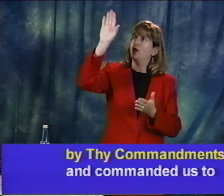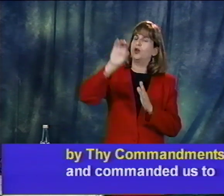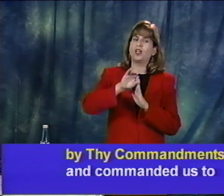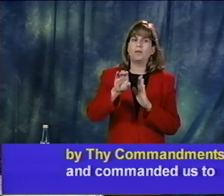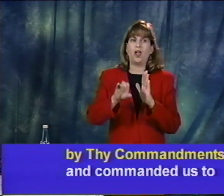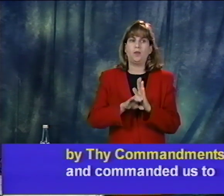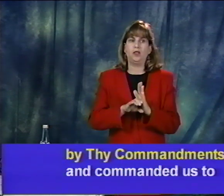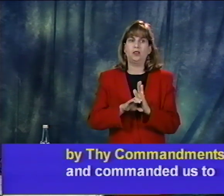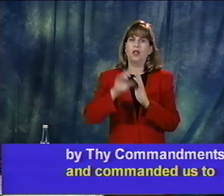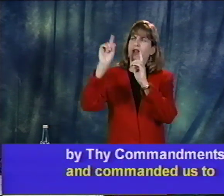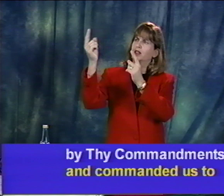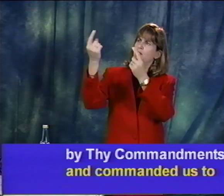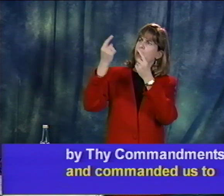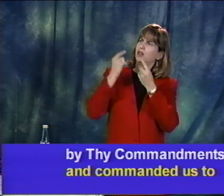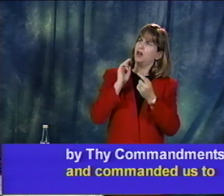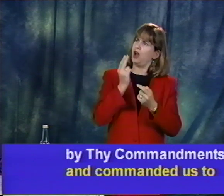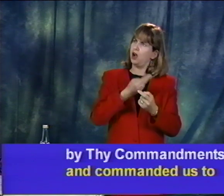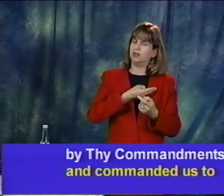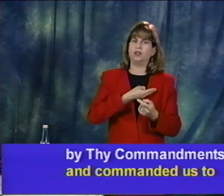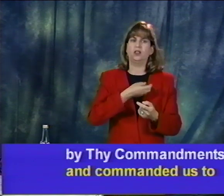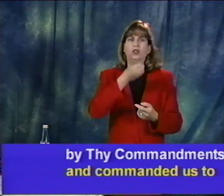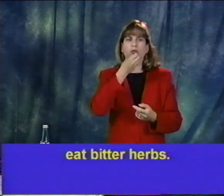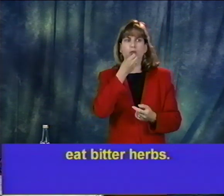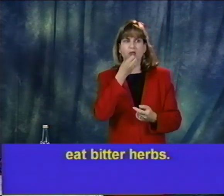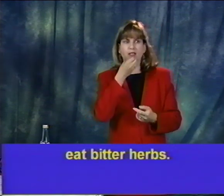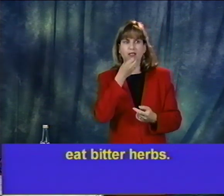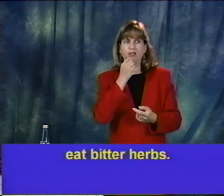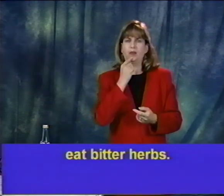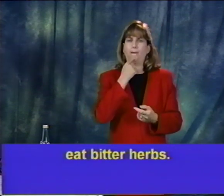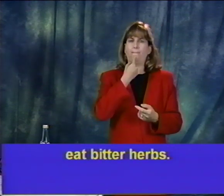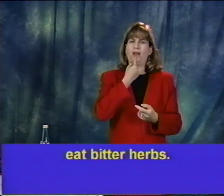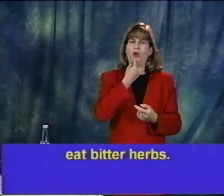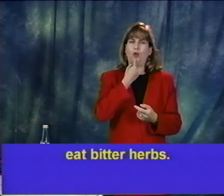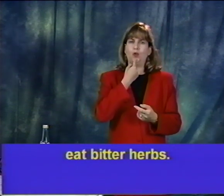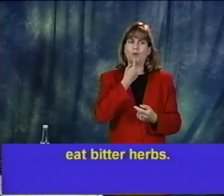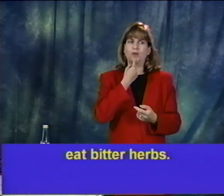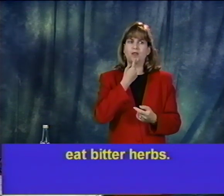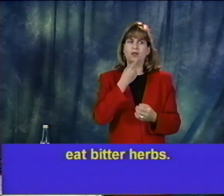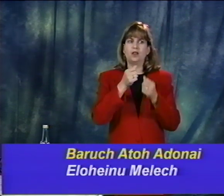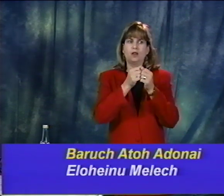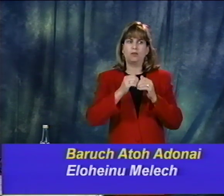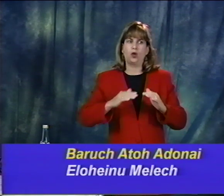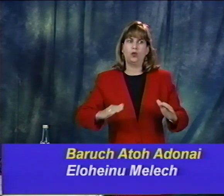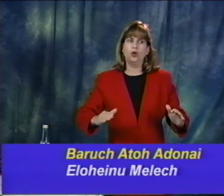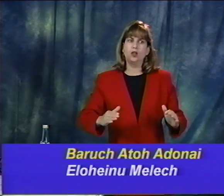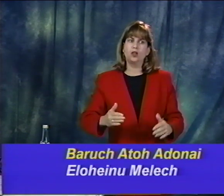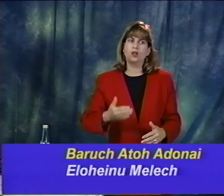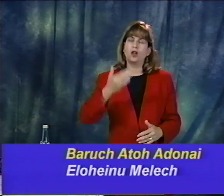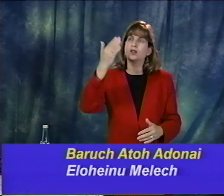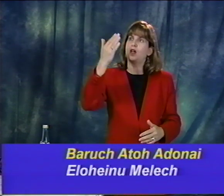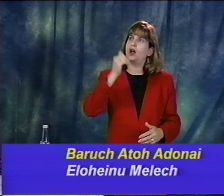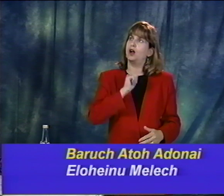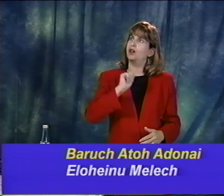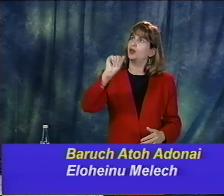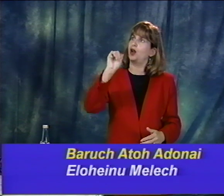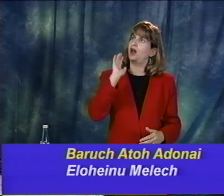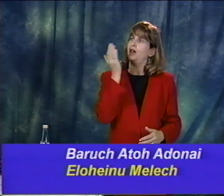by thy commandments and commanded us to eat bitter herbs. Baruch atah